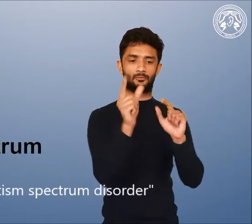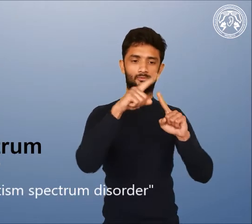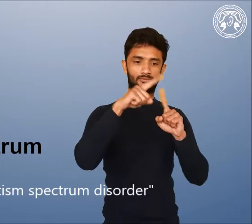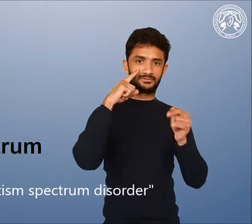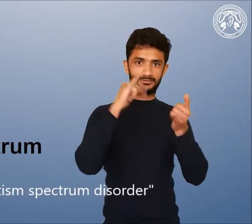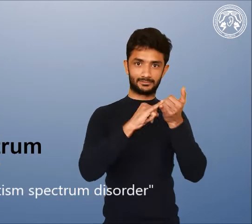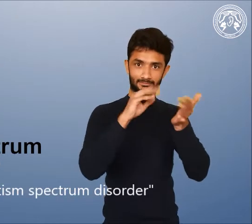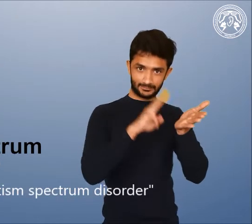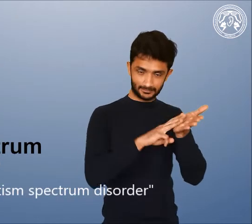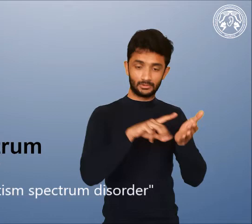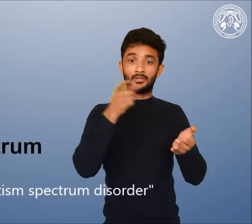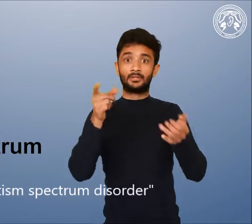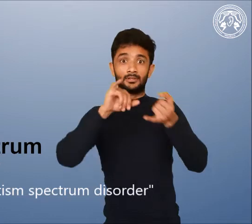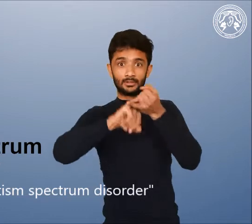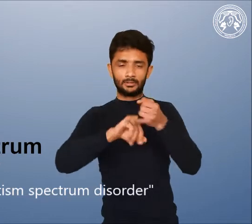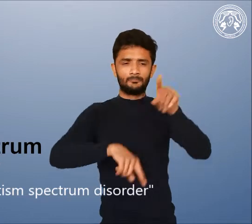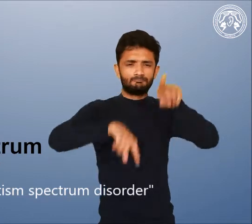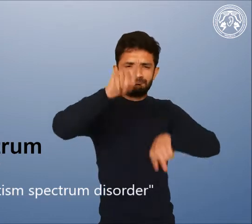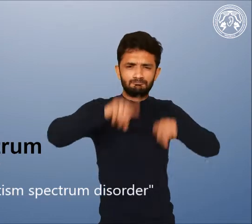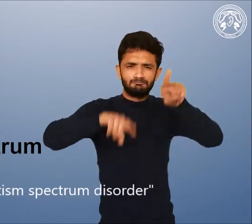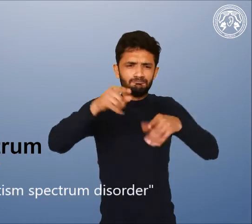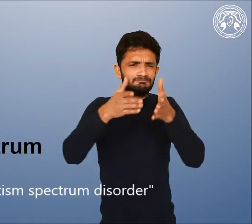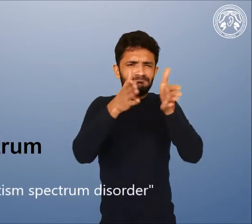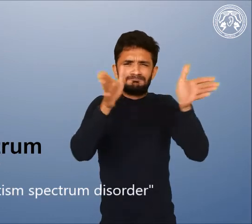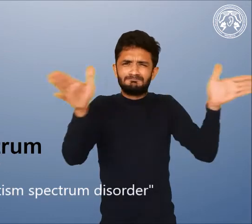Autism Spectrum Disorder (ASD).